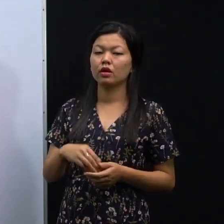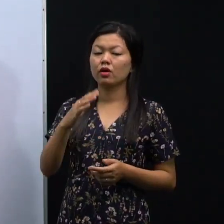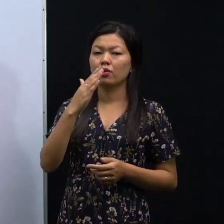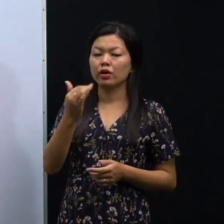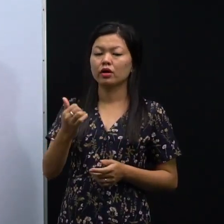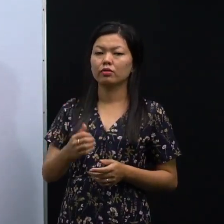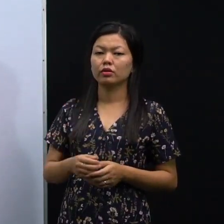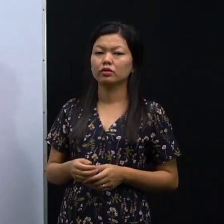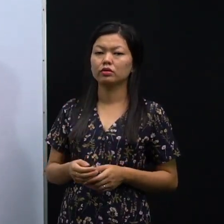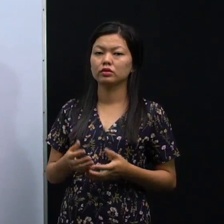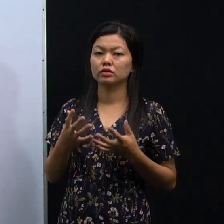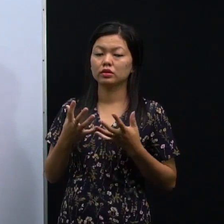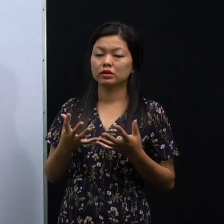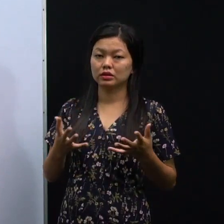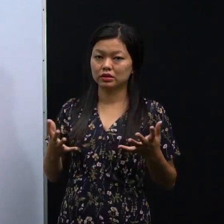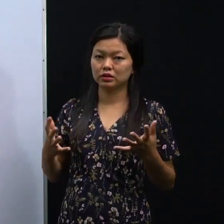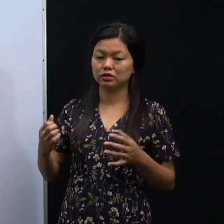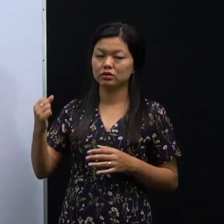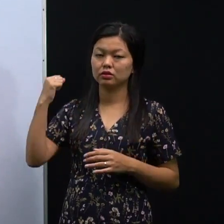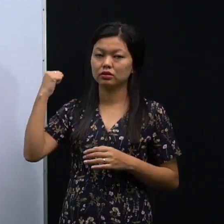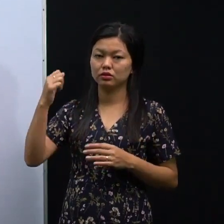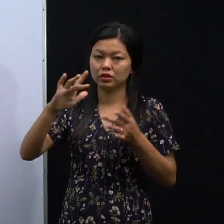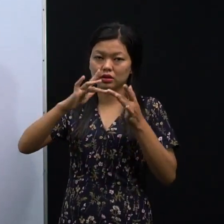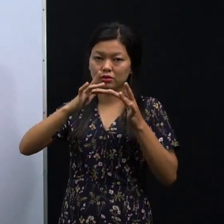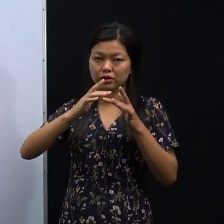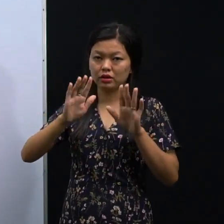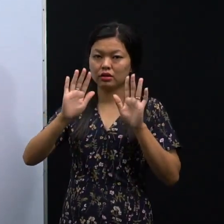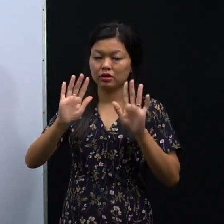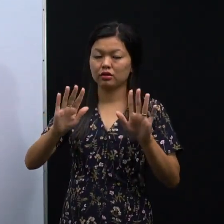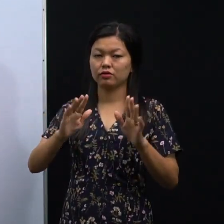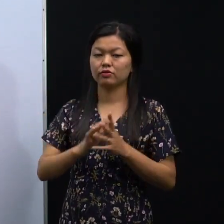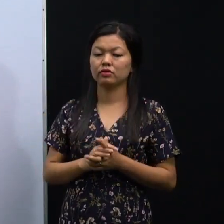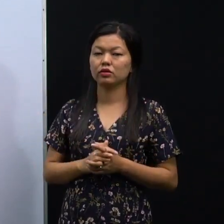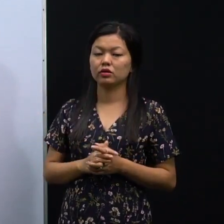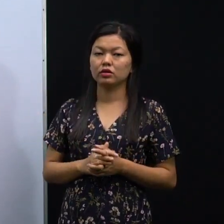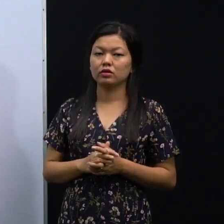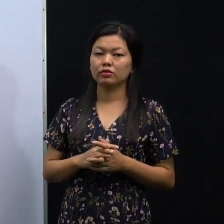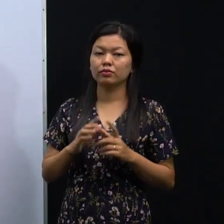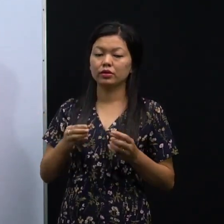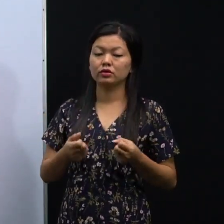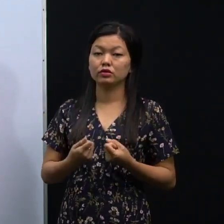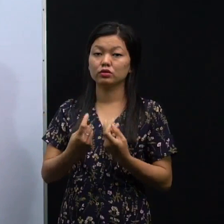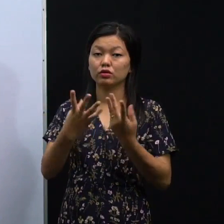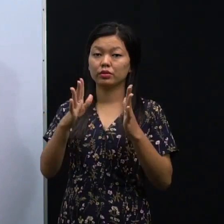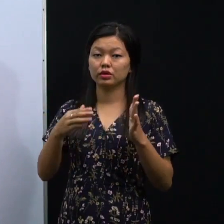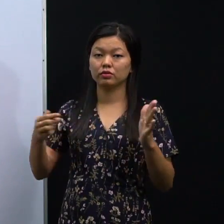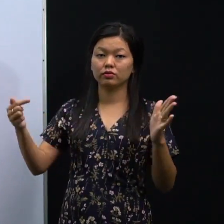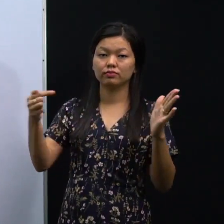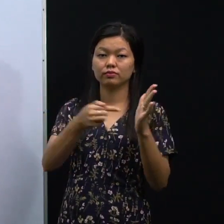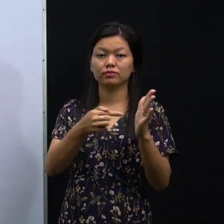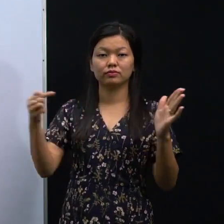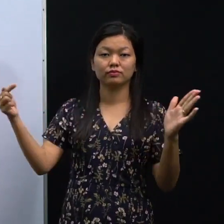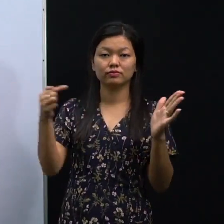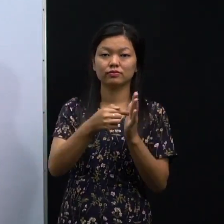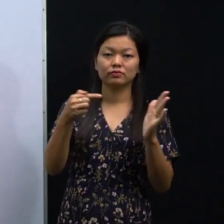is deflecting back. But the majority of these alpha particles went through it, okay? So from here,